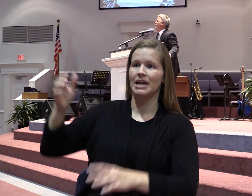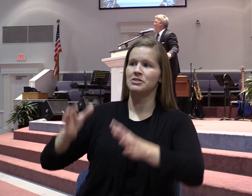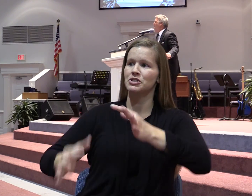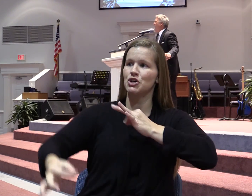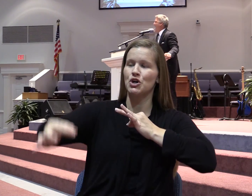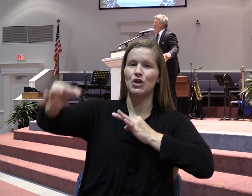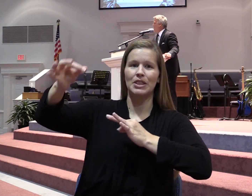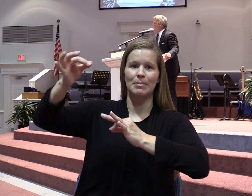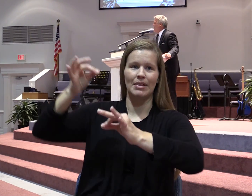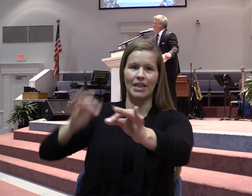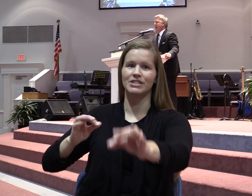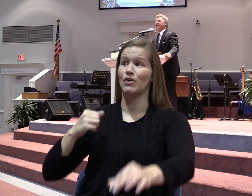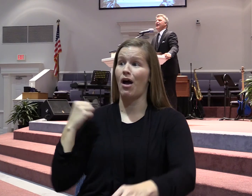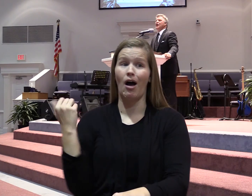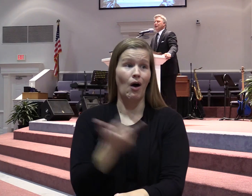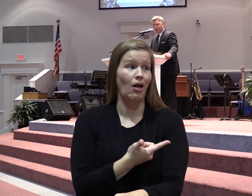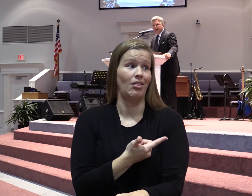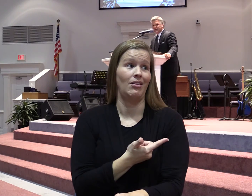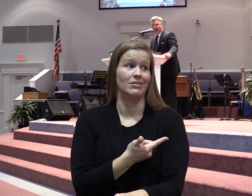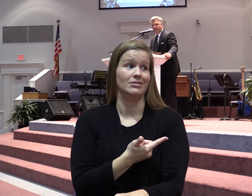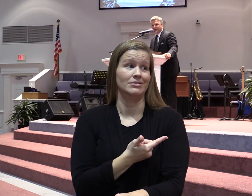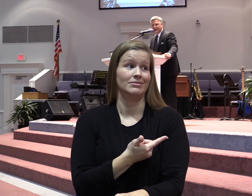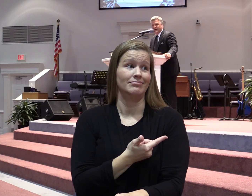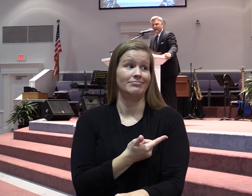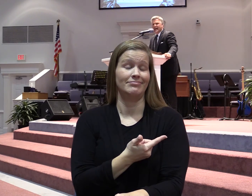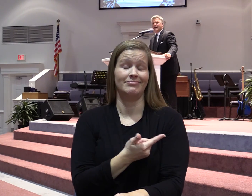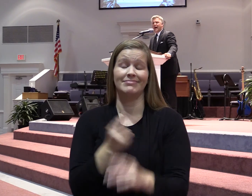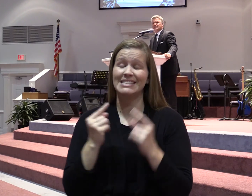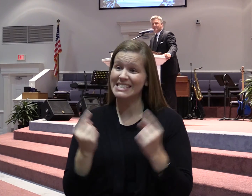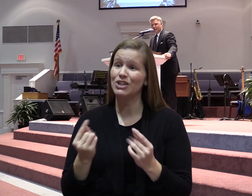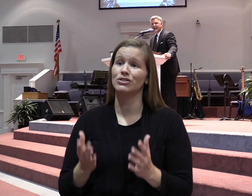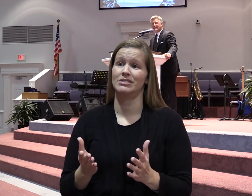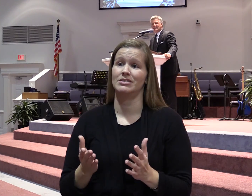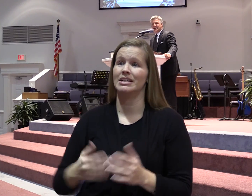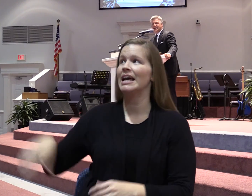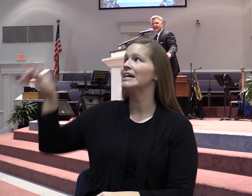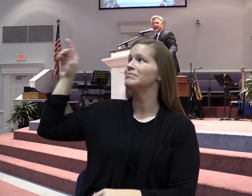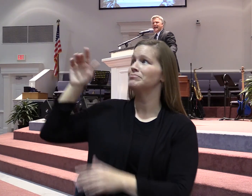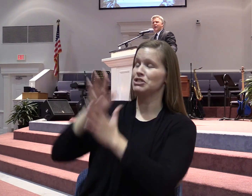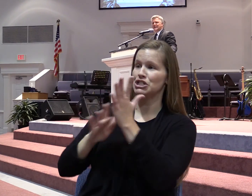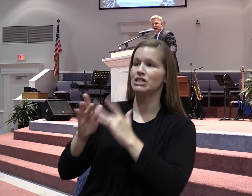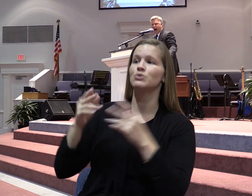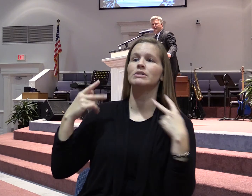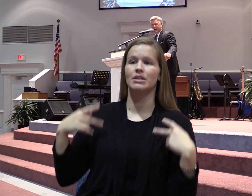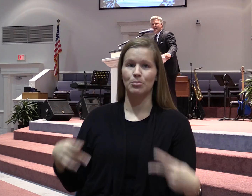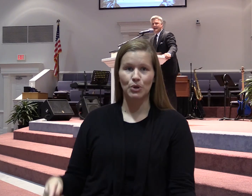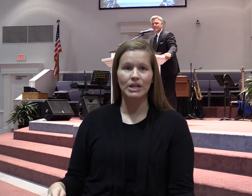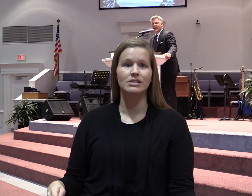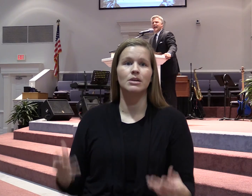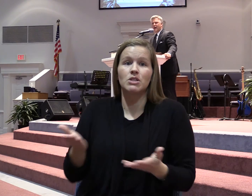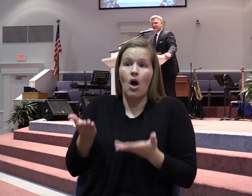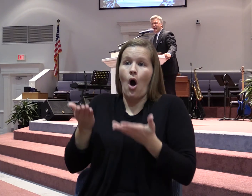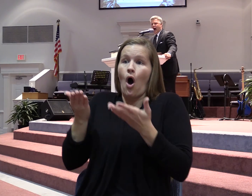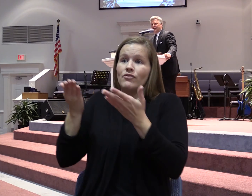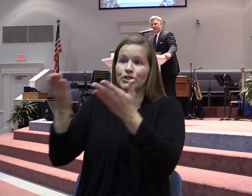reconciled fallen and rebellious man to himself. He was the priest. He was the offering.